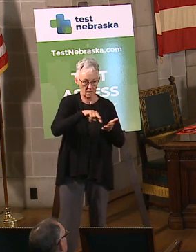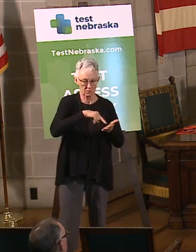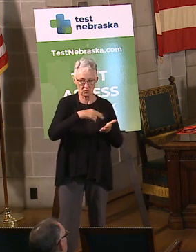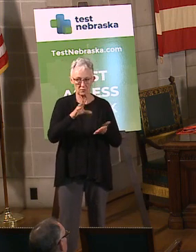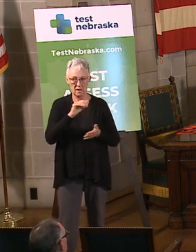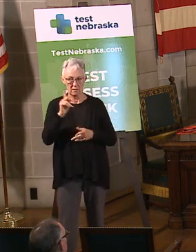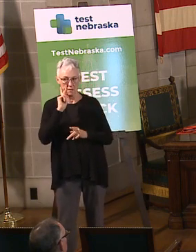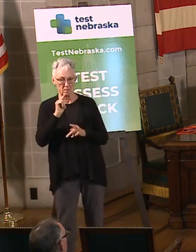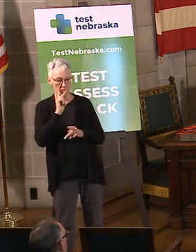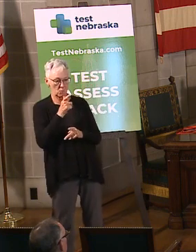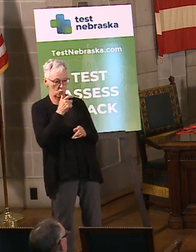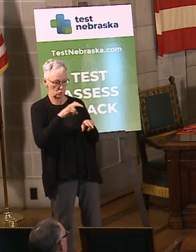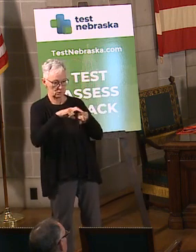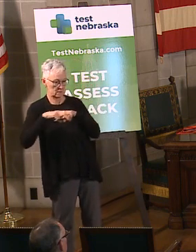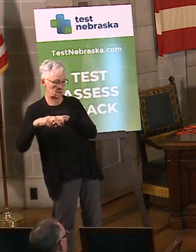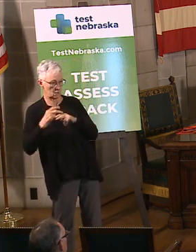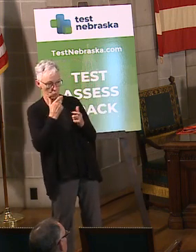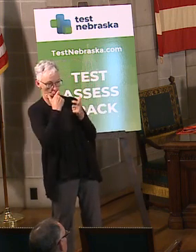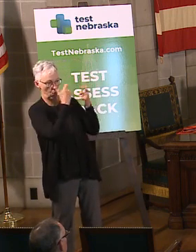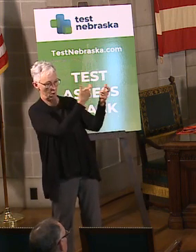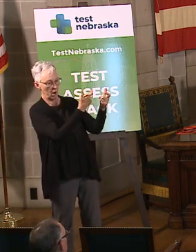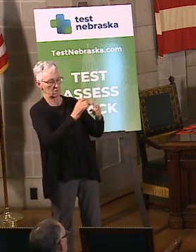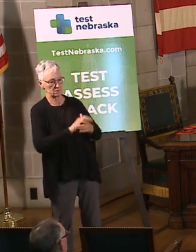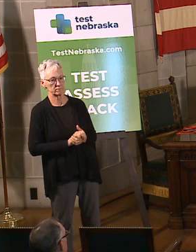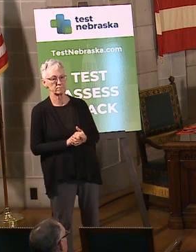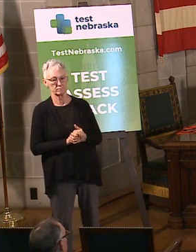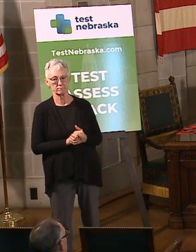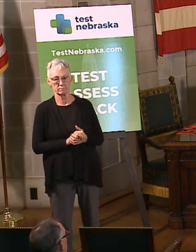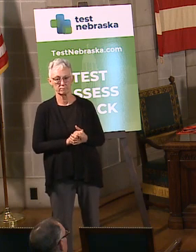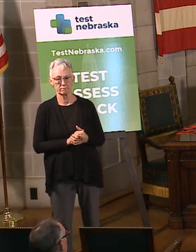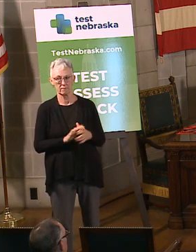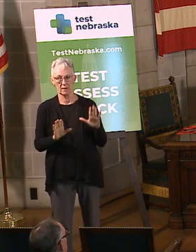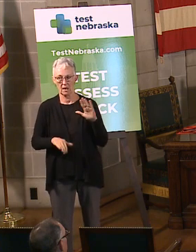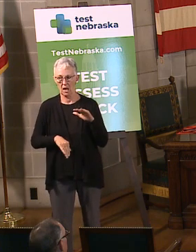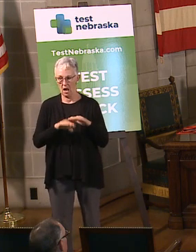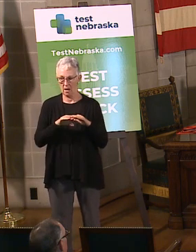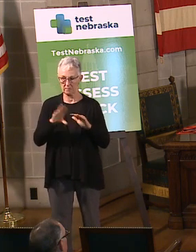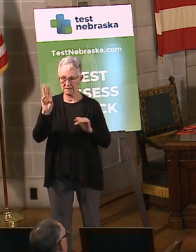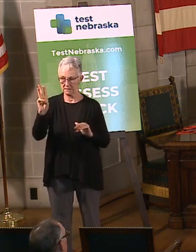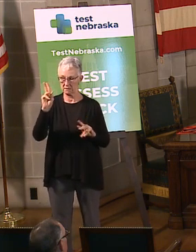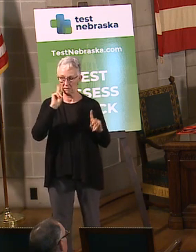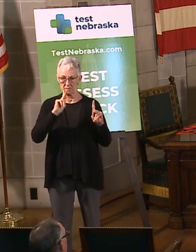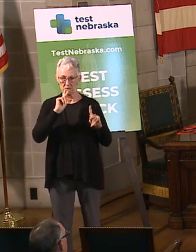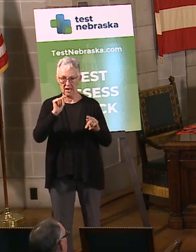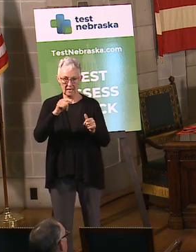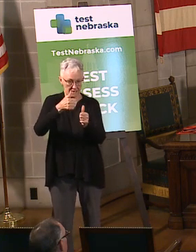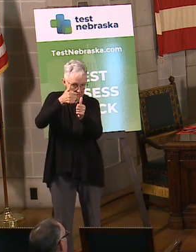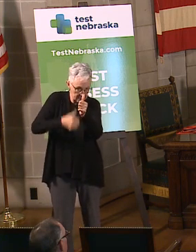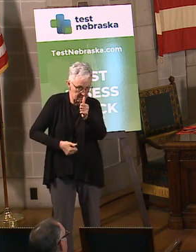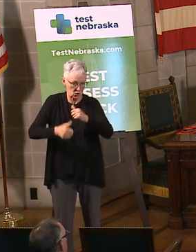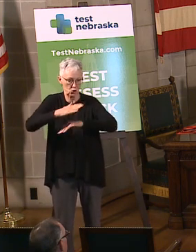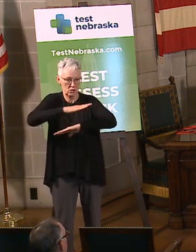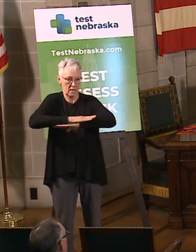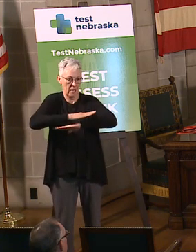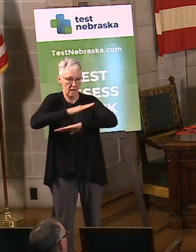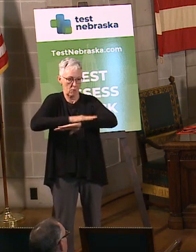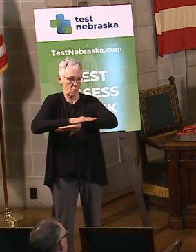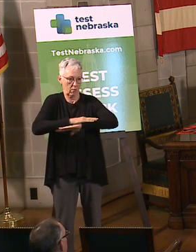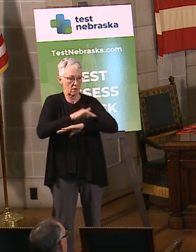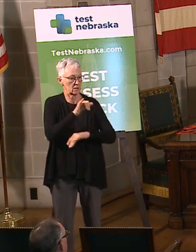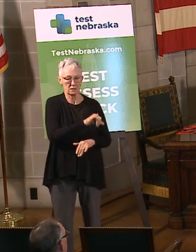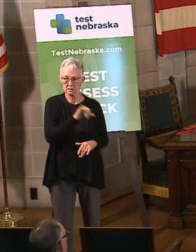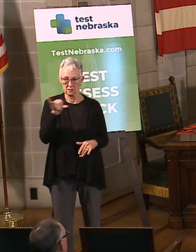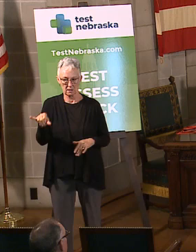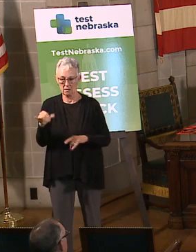again, keeping that social distancing of 6 feet and a maximum of 6 people at a table. So again, like restaurants where we're saying parties can only be at